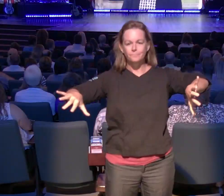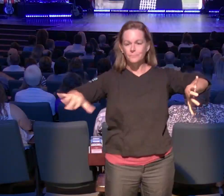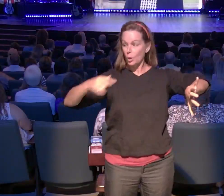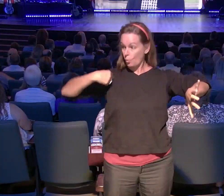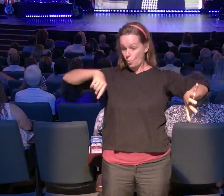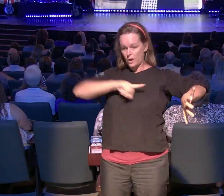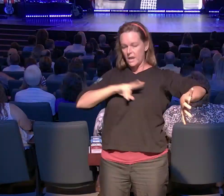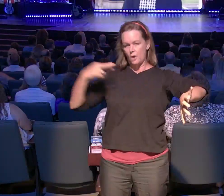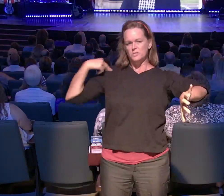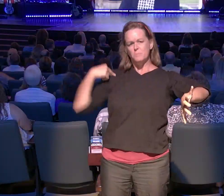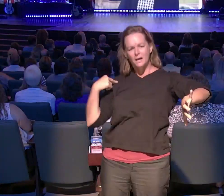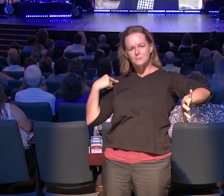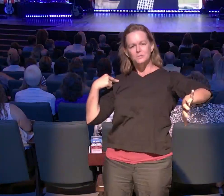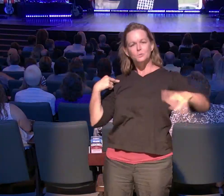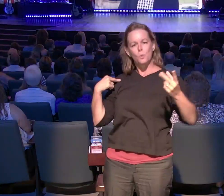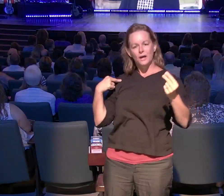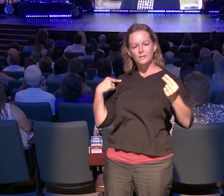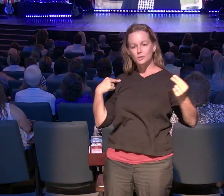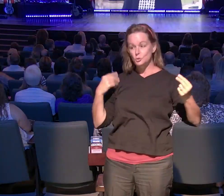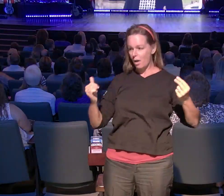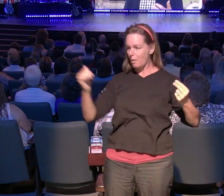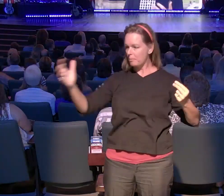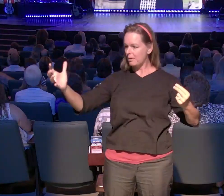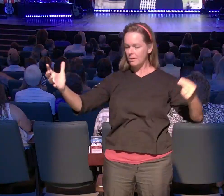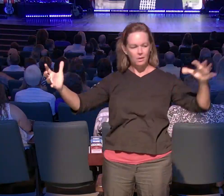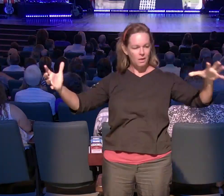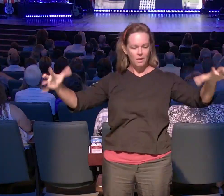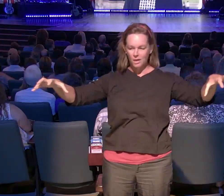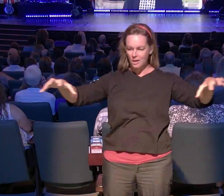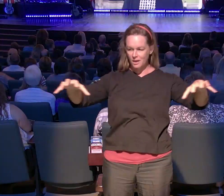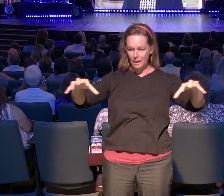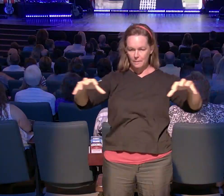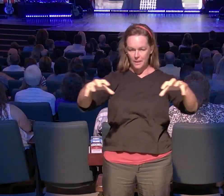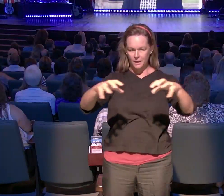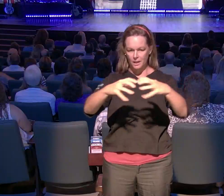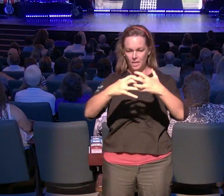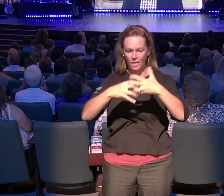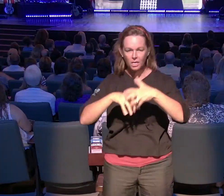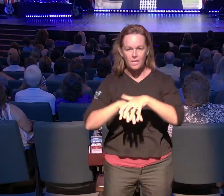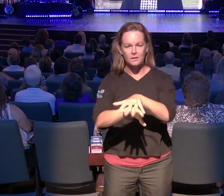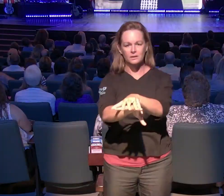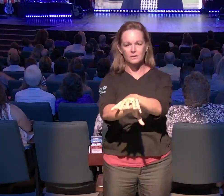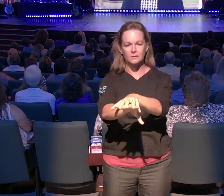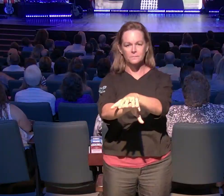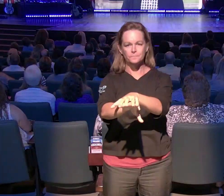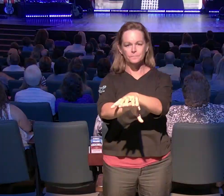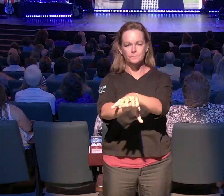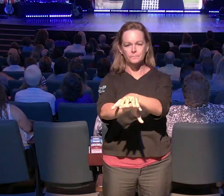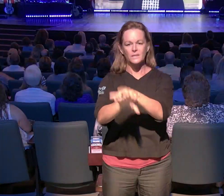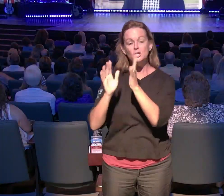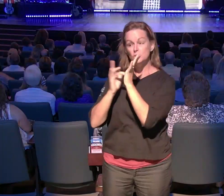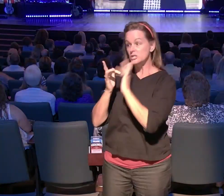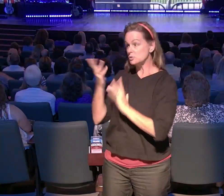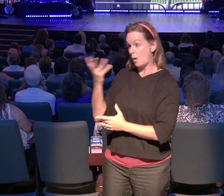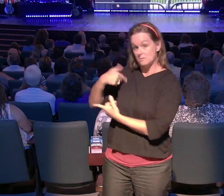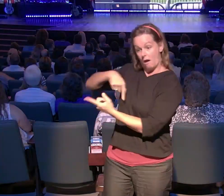divide? And even more specifically, how does Jesus want to use you as a Christ follower to help heal our